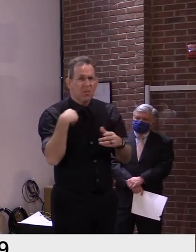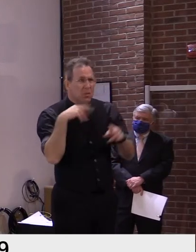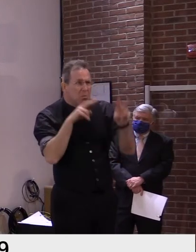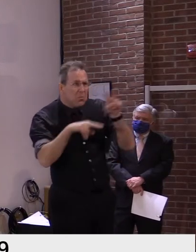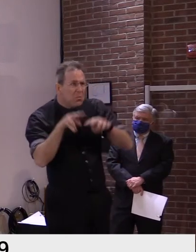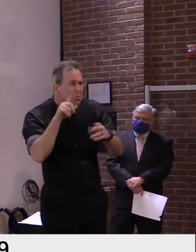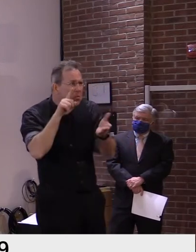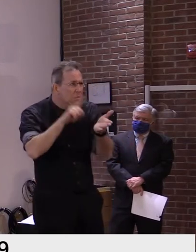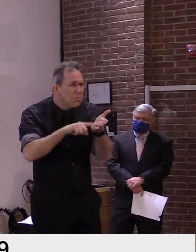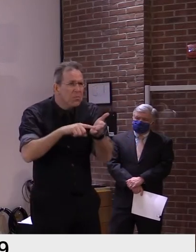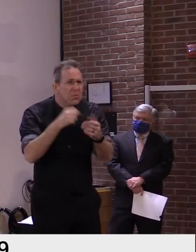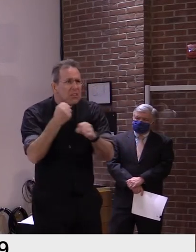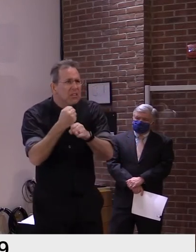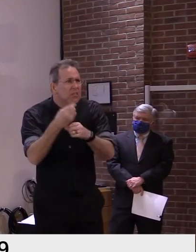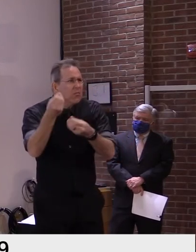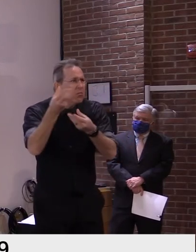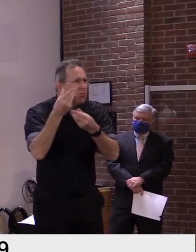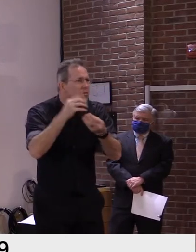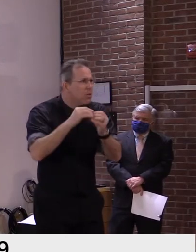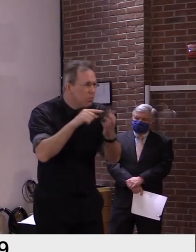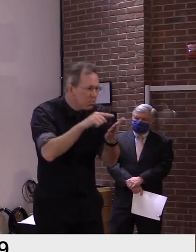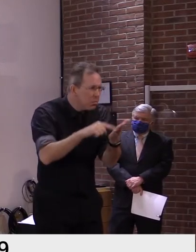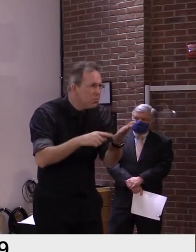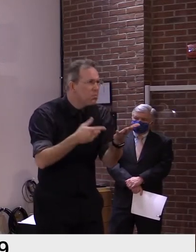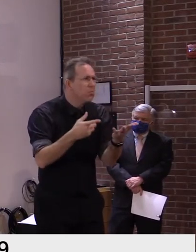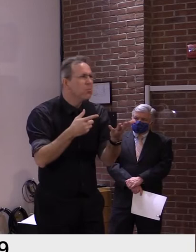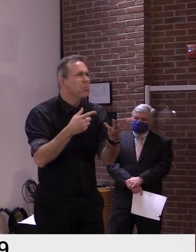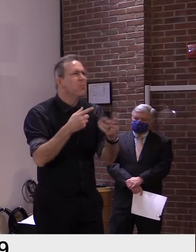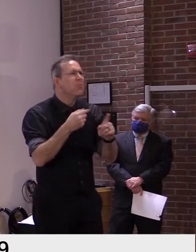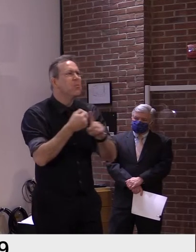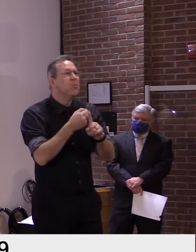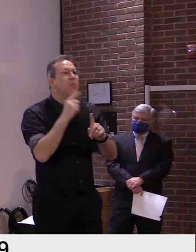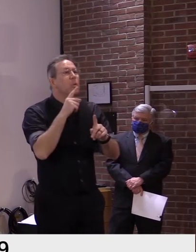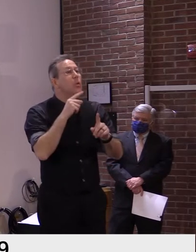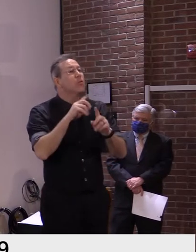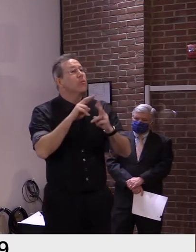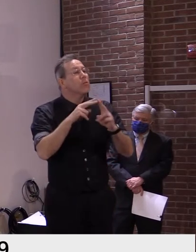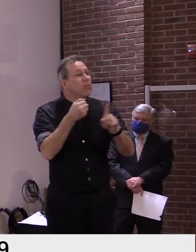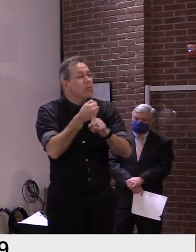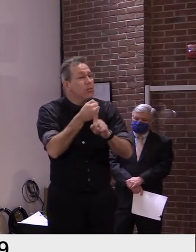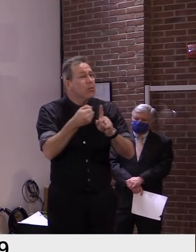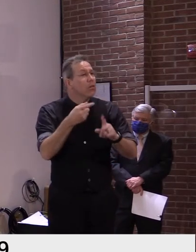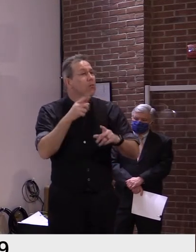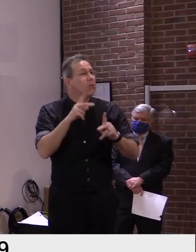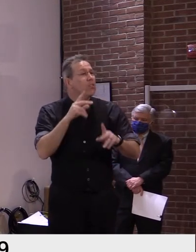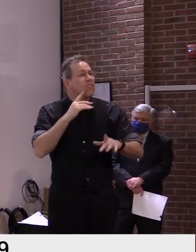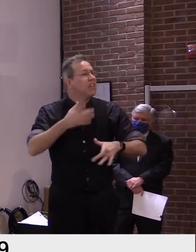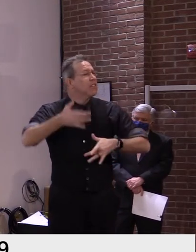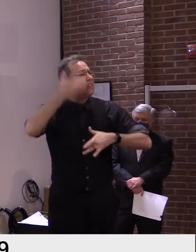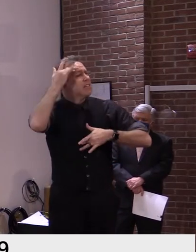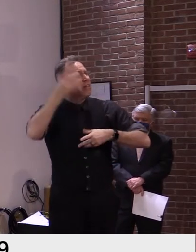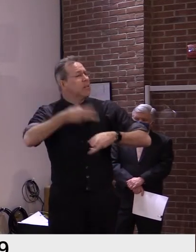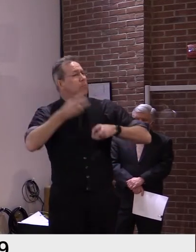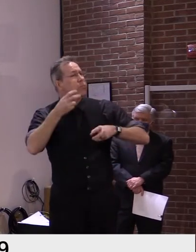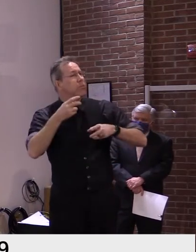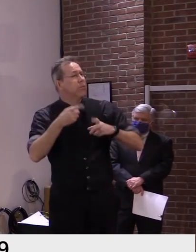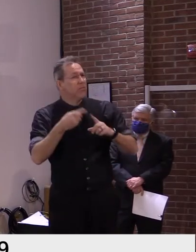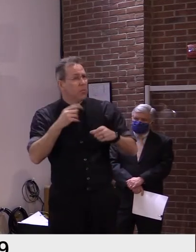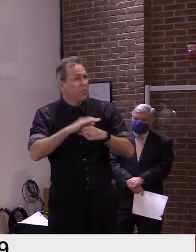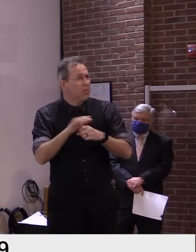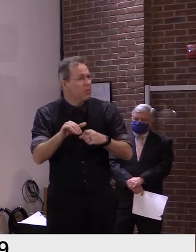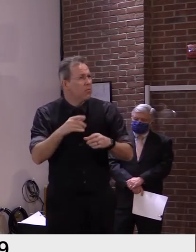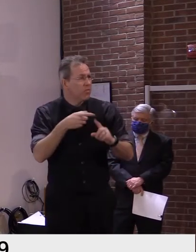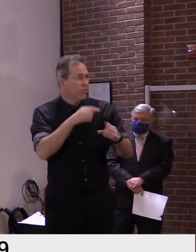worst outcomes in Vermont from COVID-19. So I do have empathy, but at the same